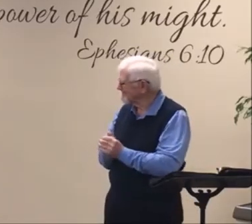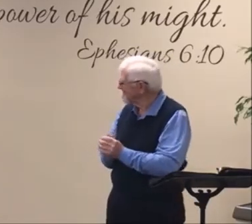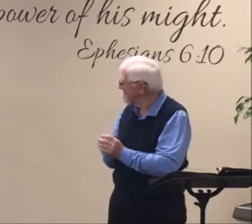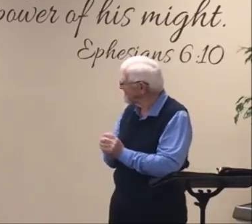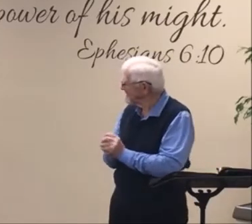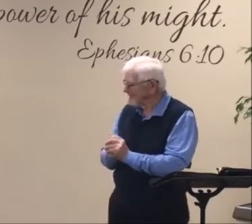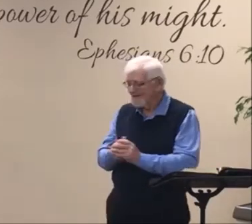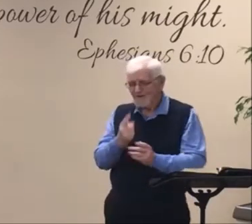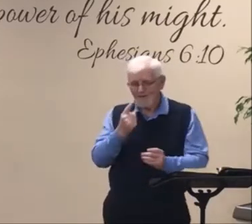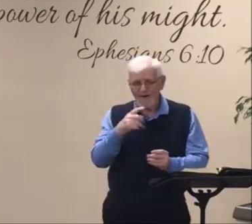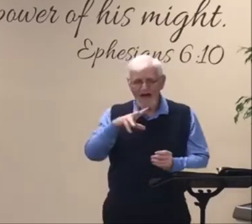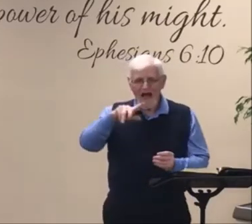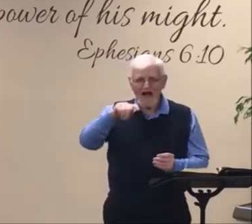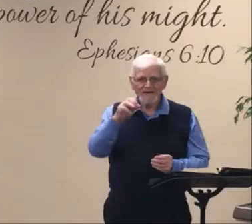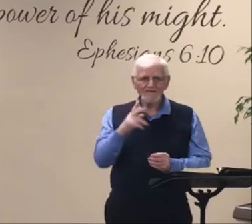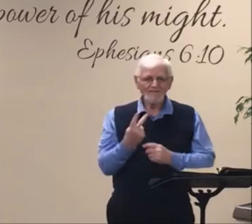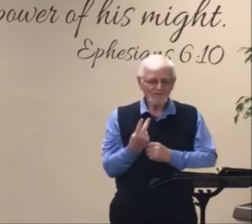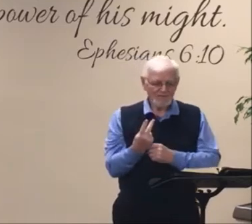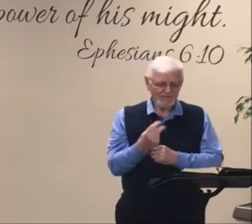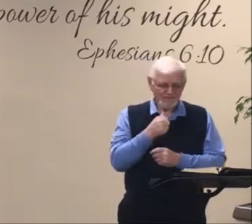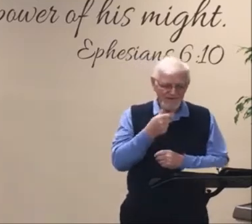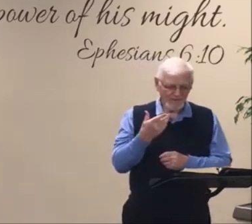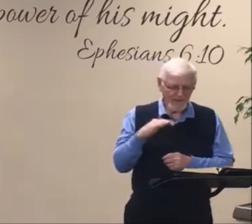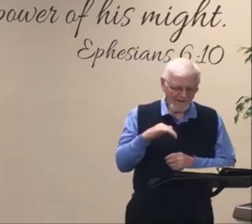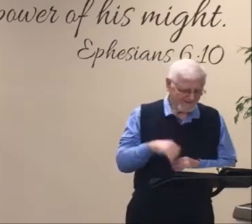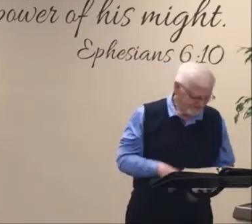one out of two ain't bad.